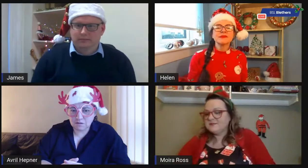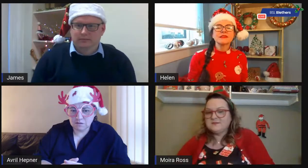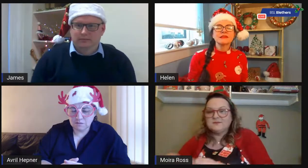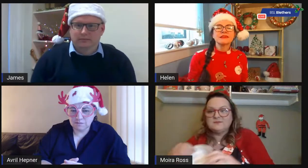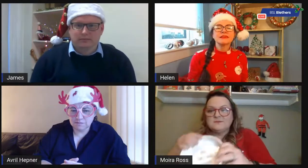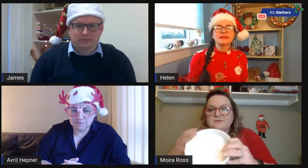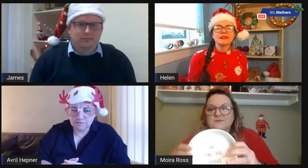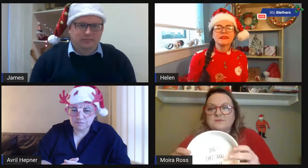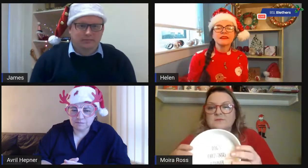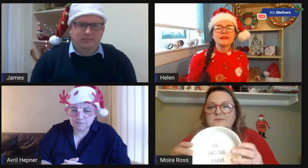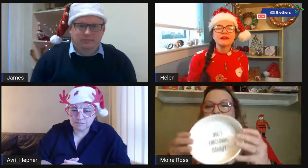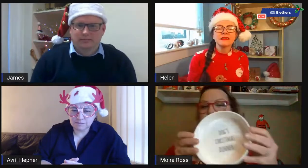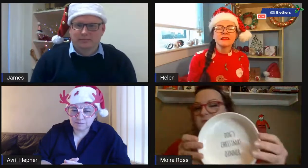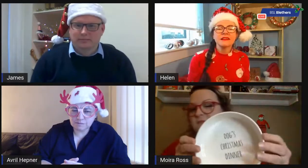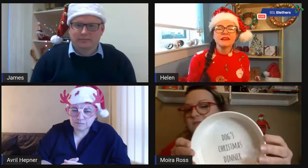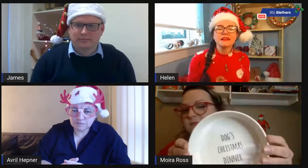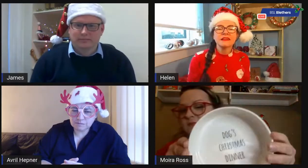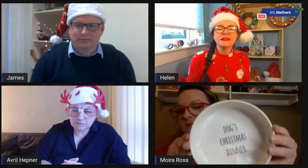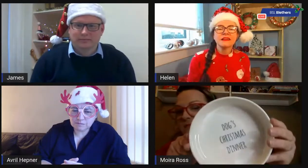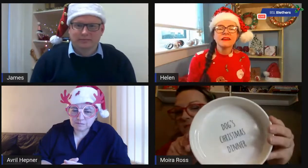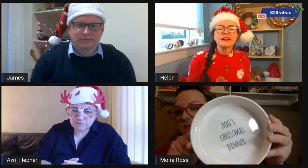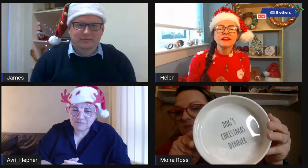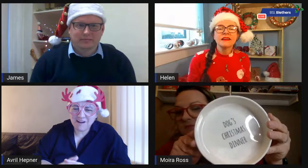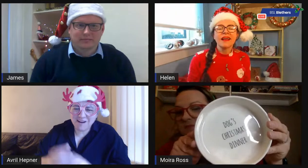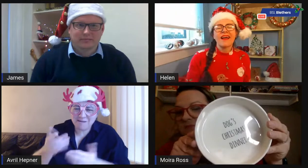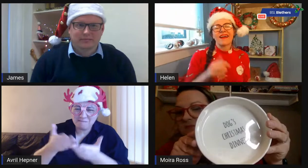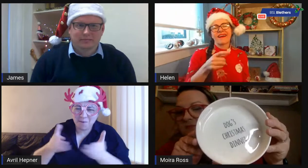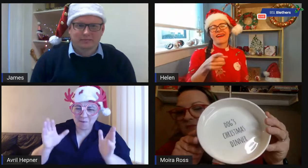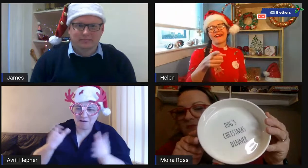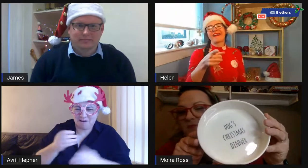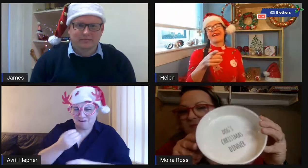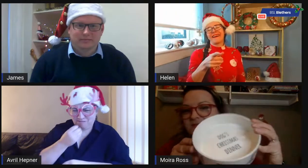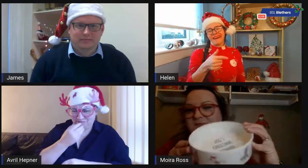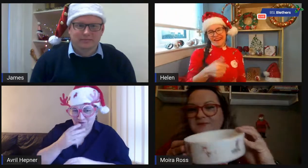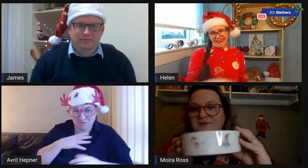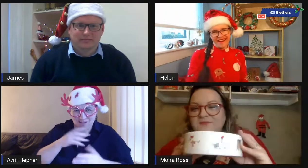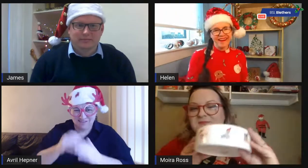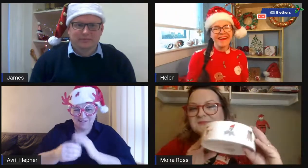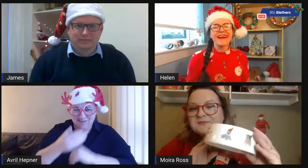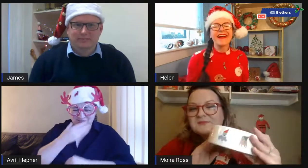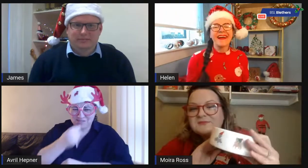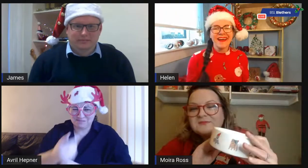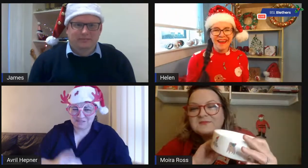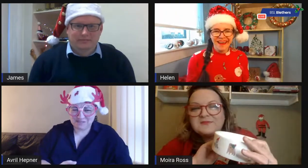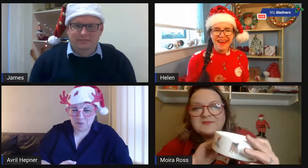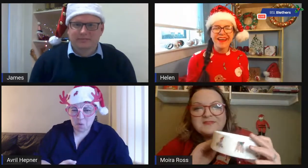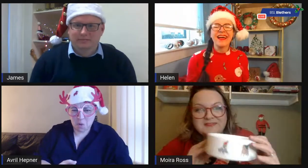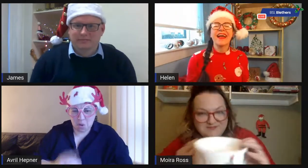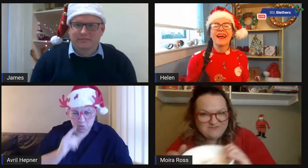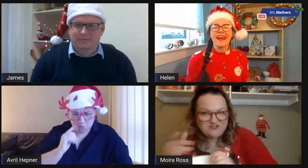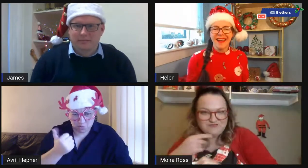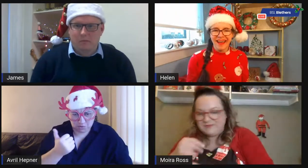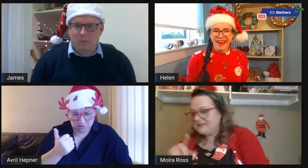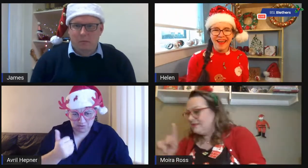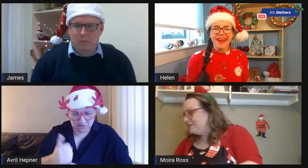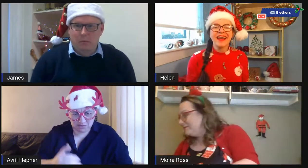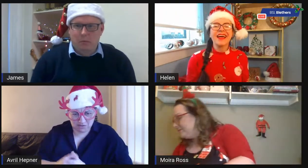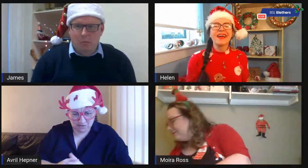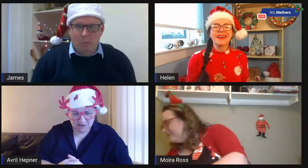for Ducati, but let me also show you this. Oh, a lovely bowl. So beautiful. Yeah,